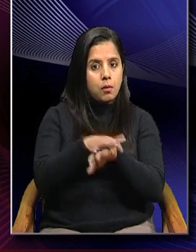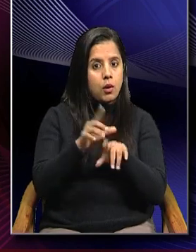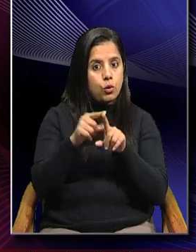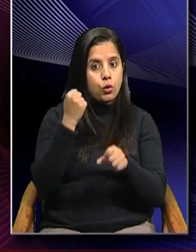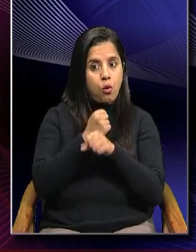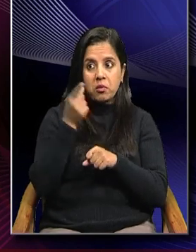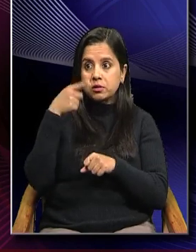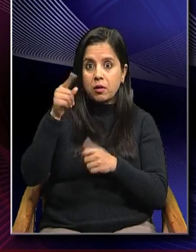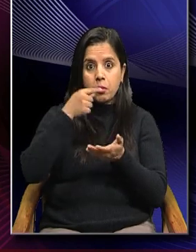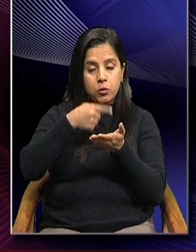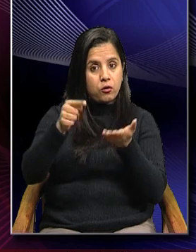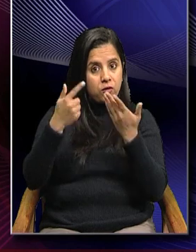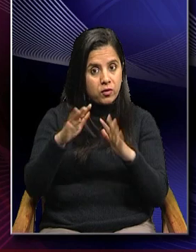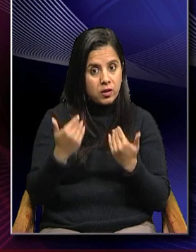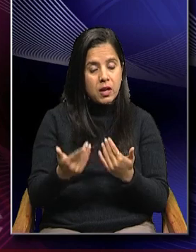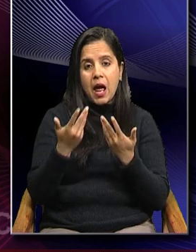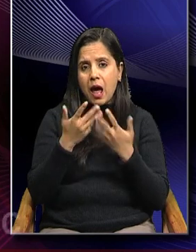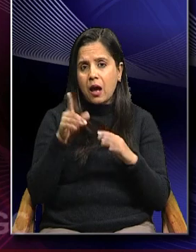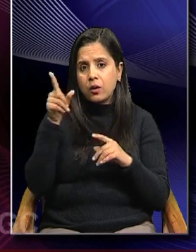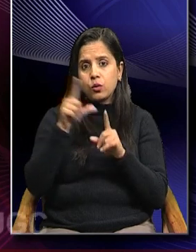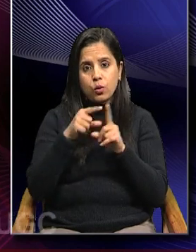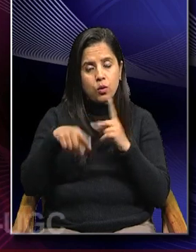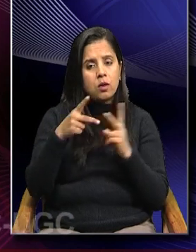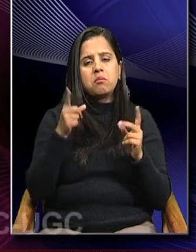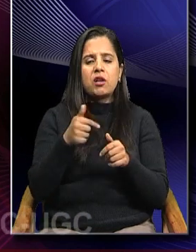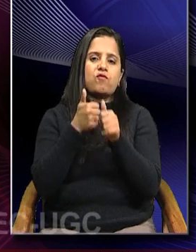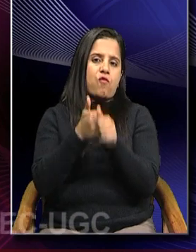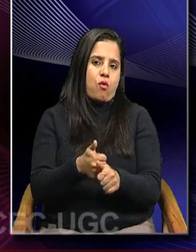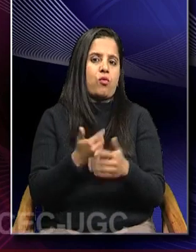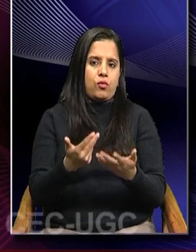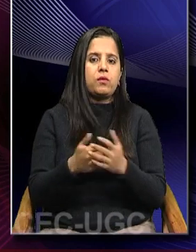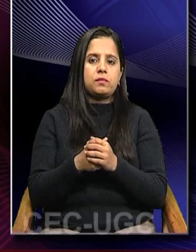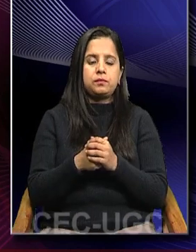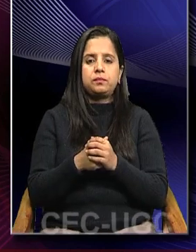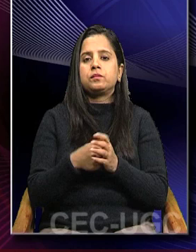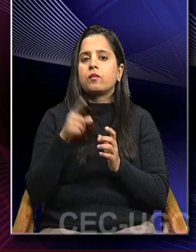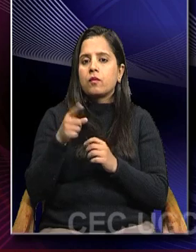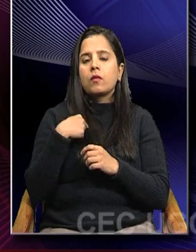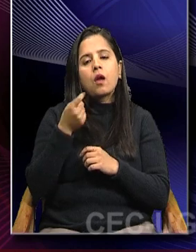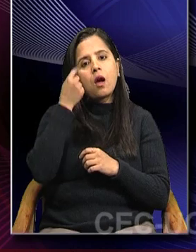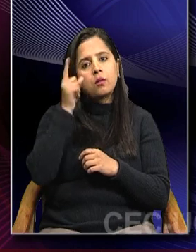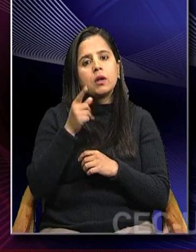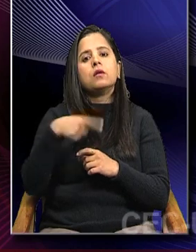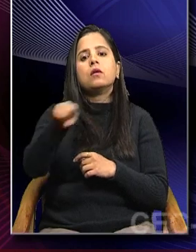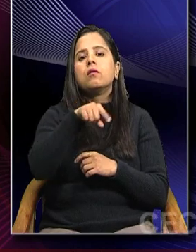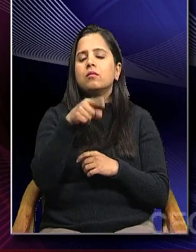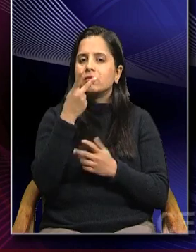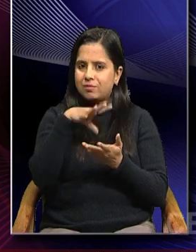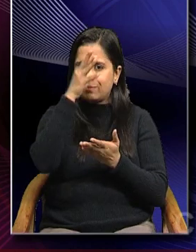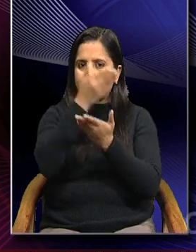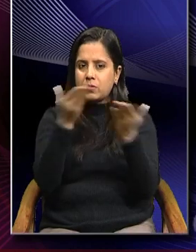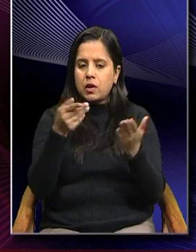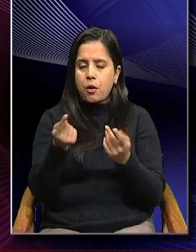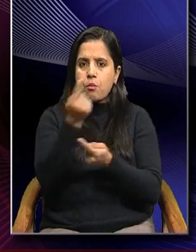the government, by any enactment, of course, we have to follow. So, we have to understand, my dear learners, that this